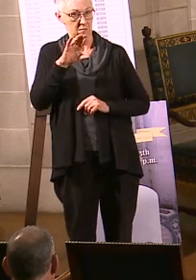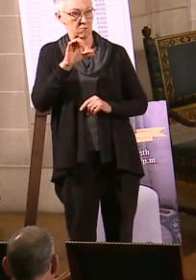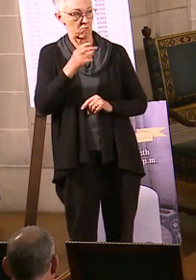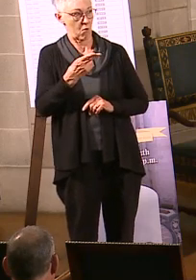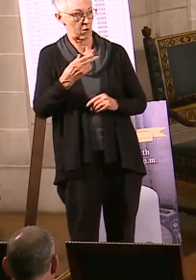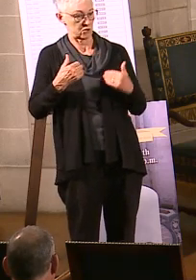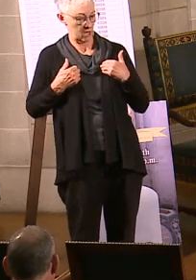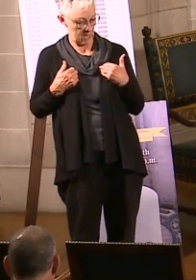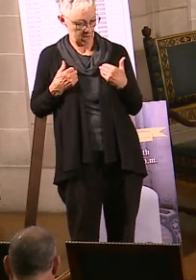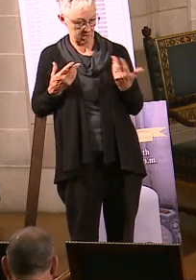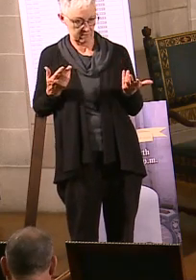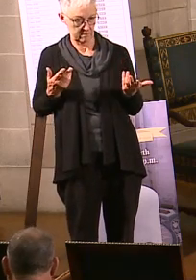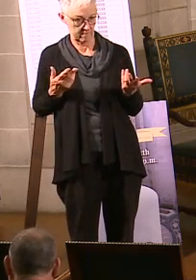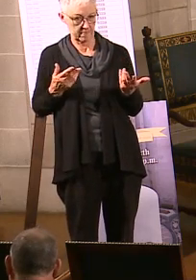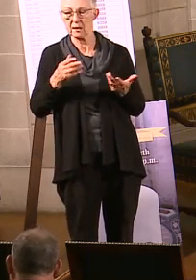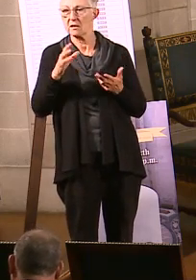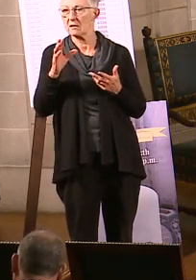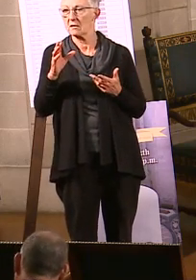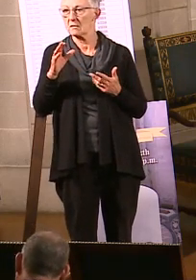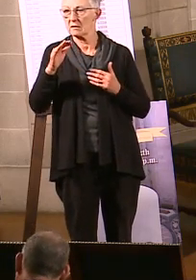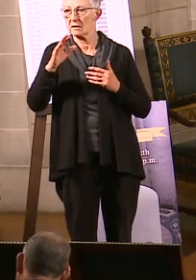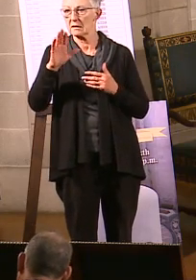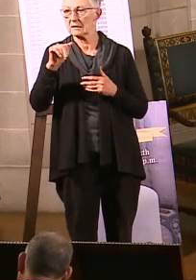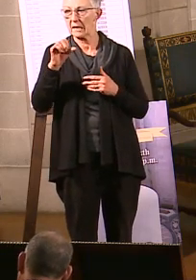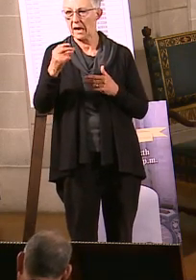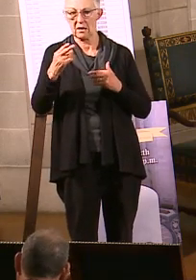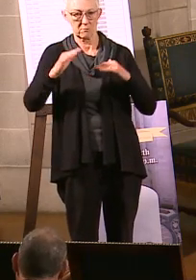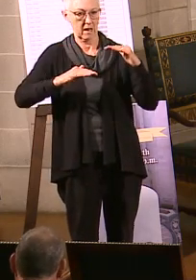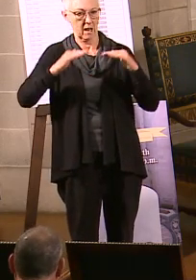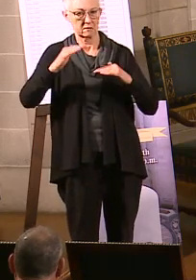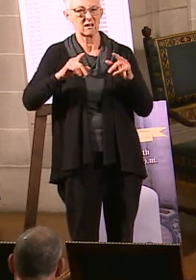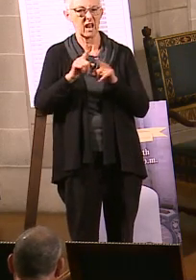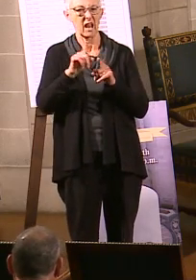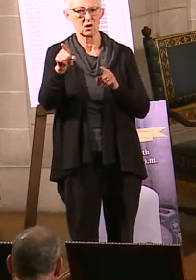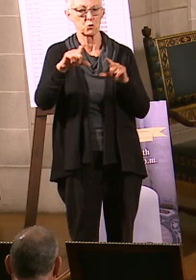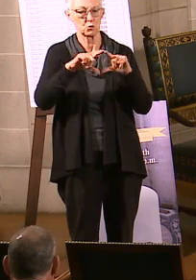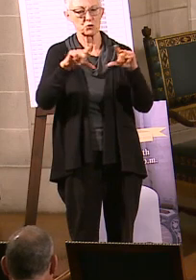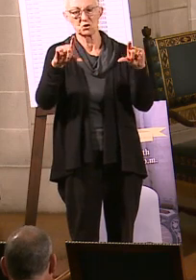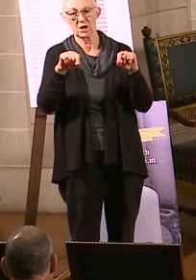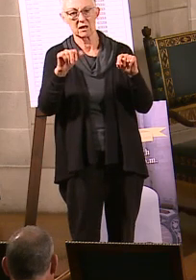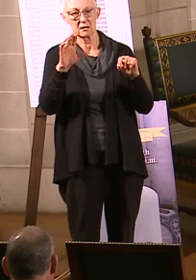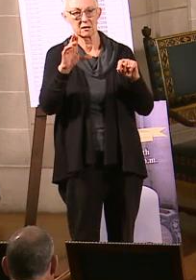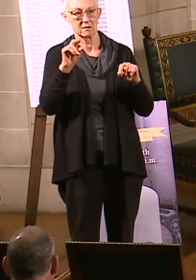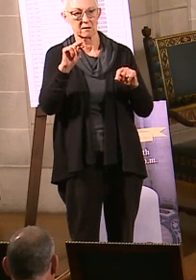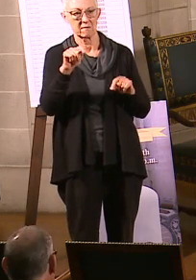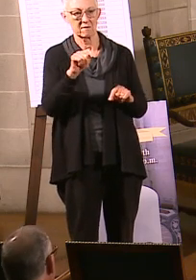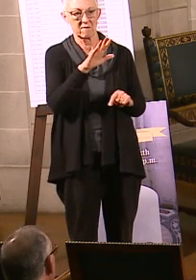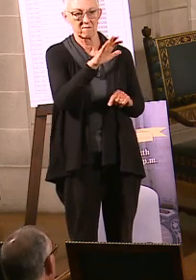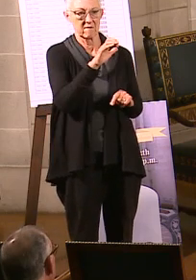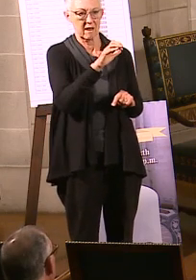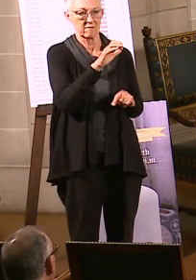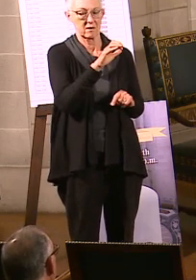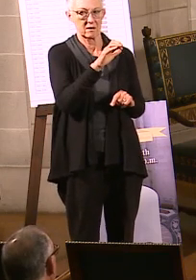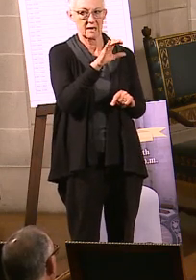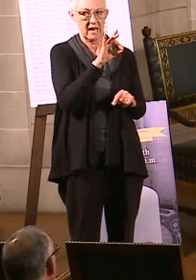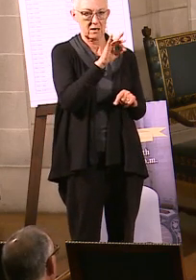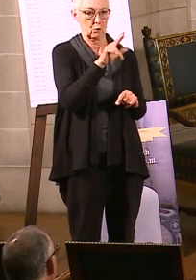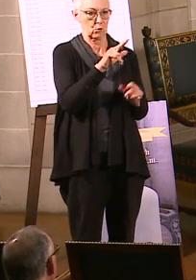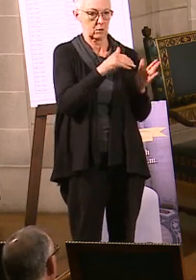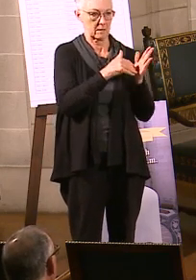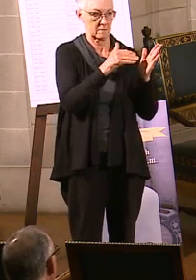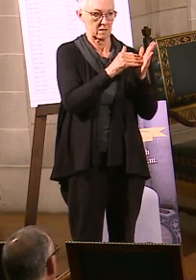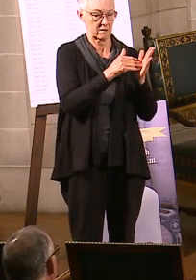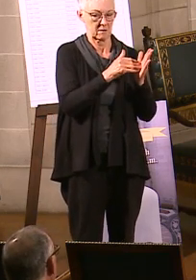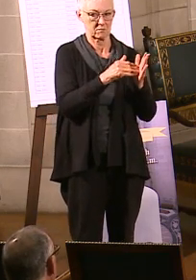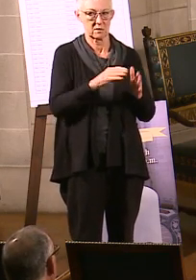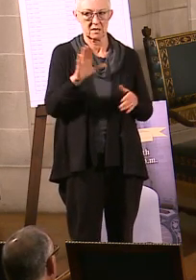our cash balance, think about that kind of like our checking account, was at $583 million. Our cash reserve was at